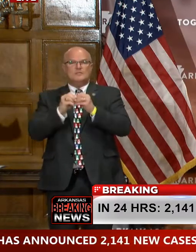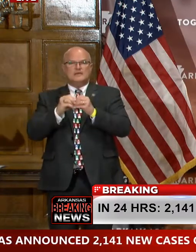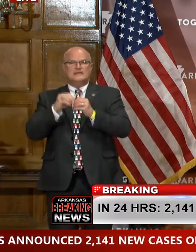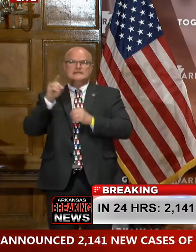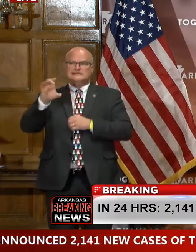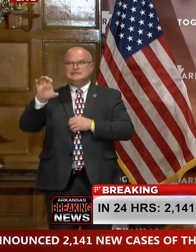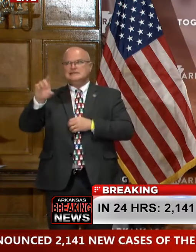CDC